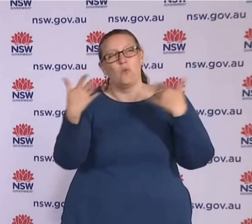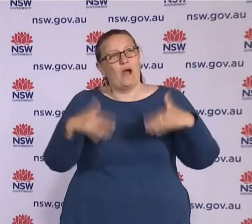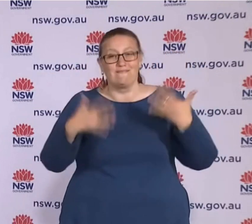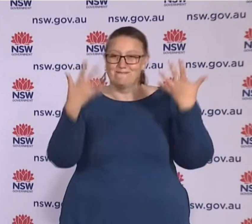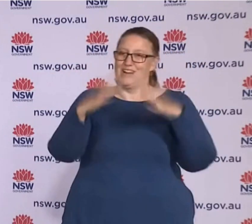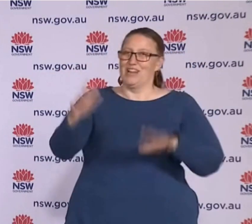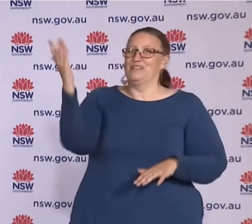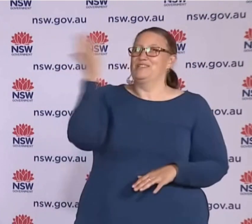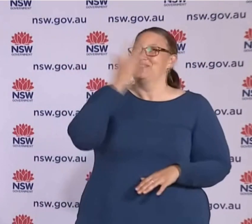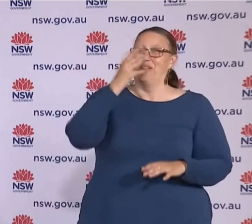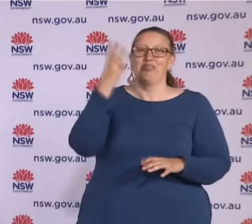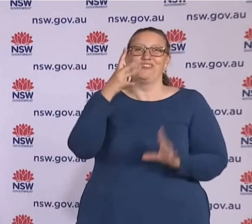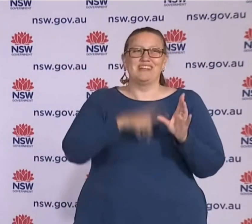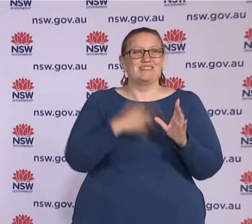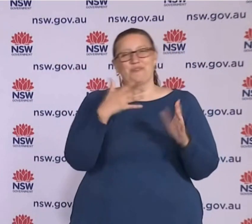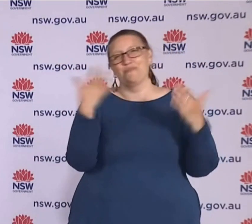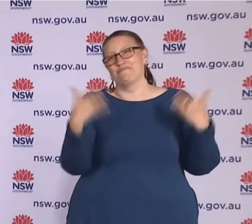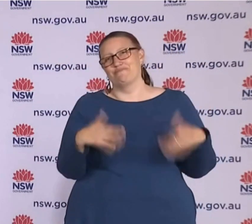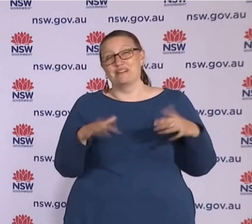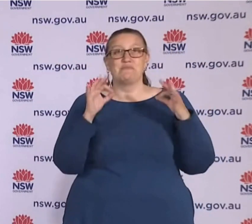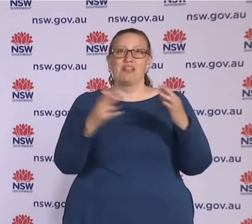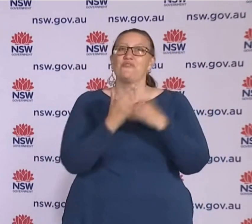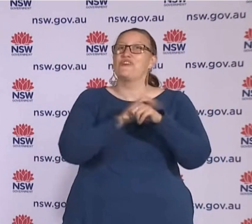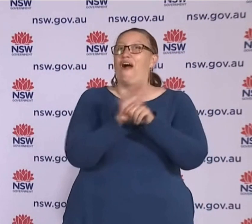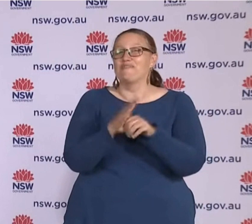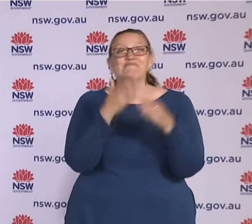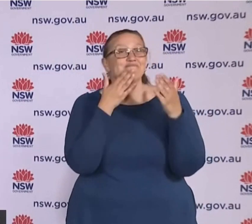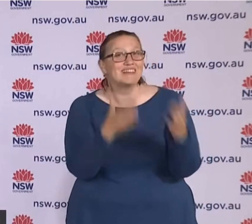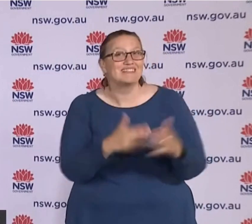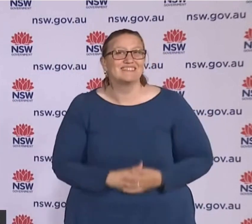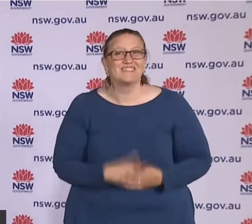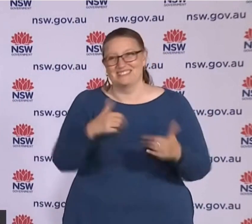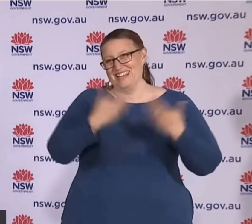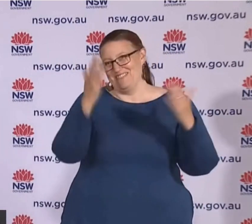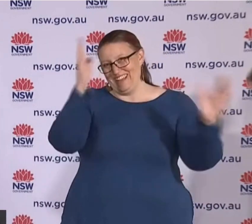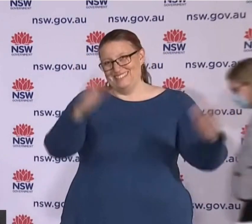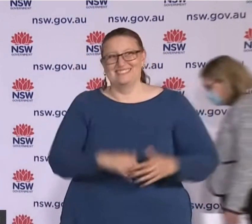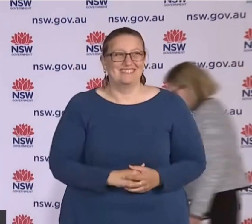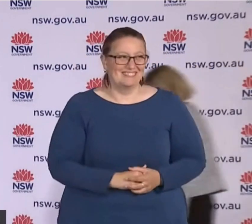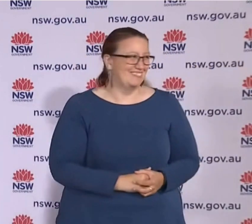milestone during a particularly stressful year. Thanks everybody, have a good day.